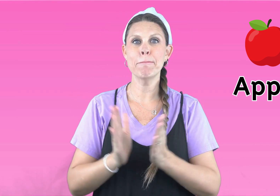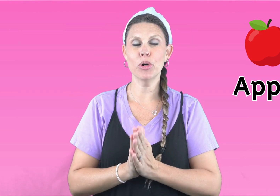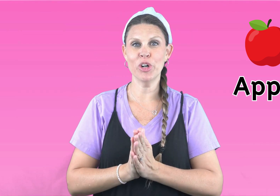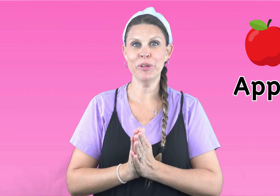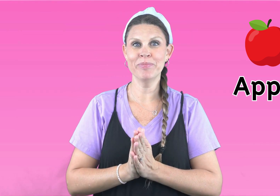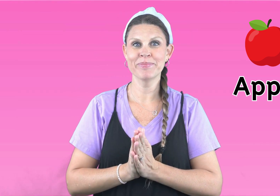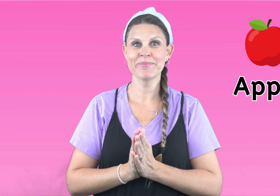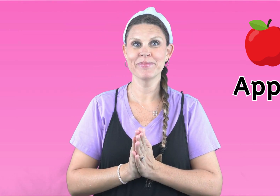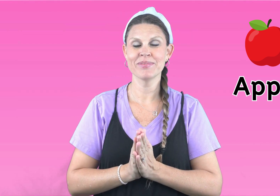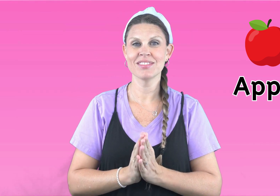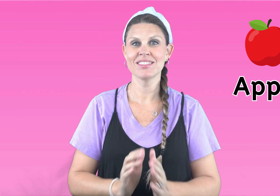apple.